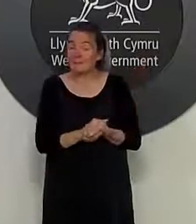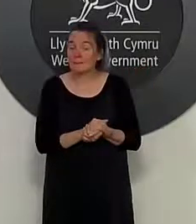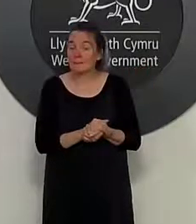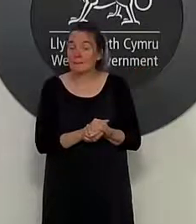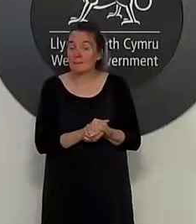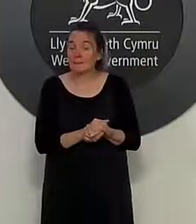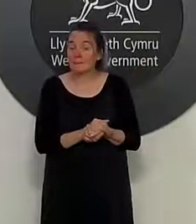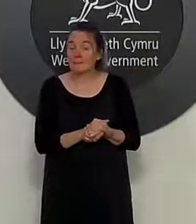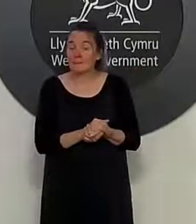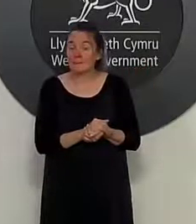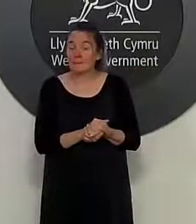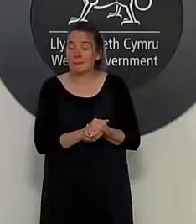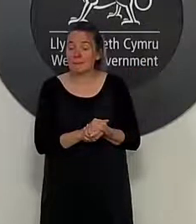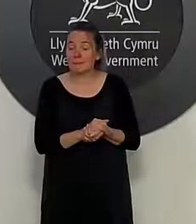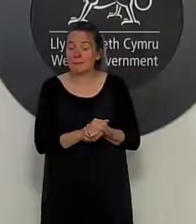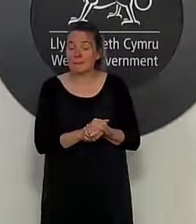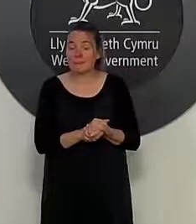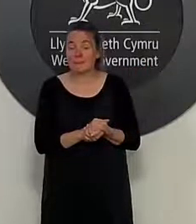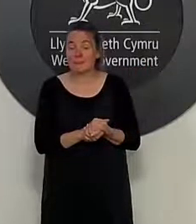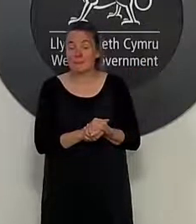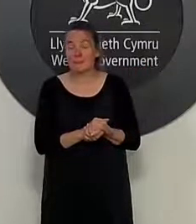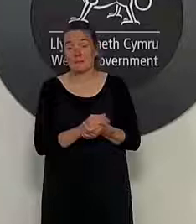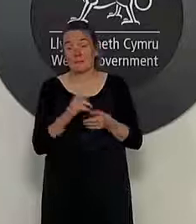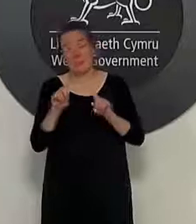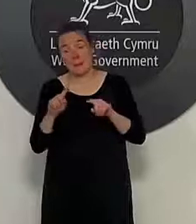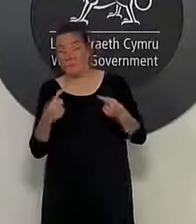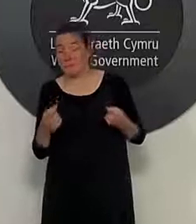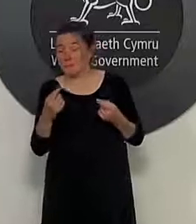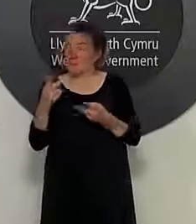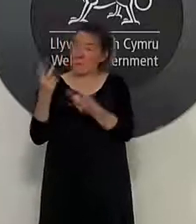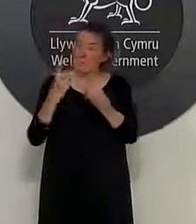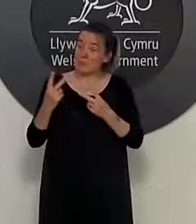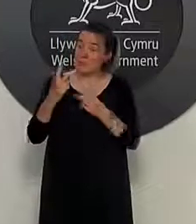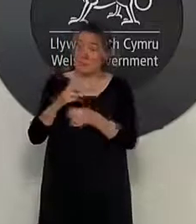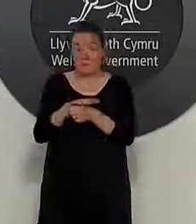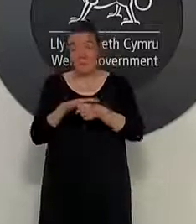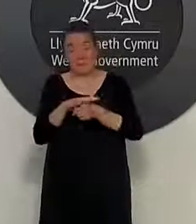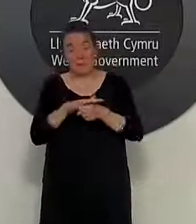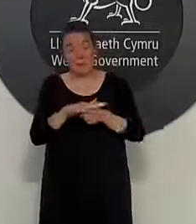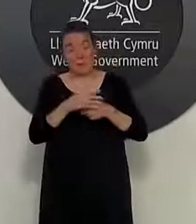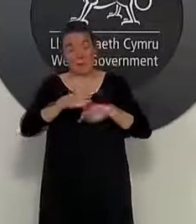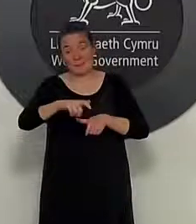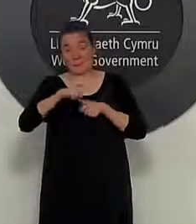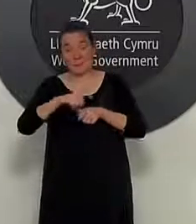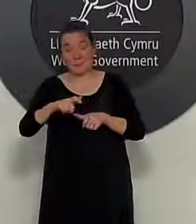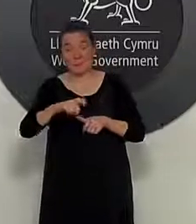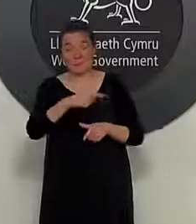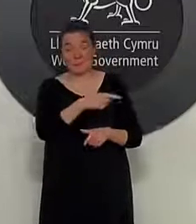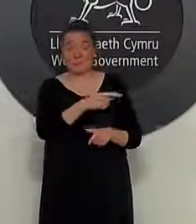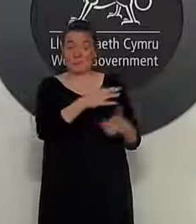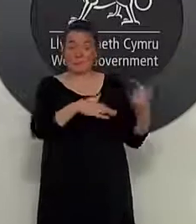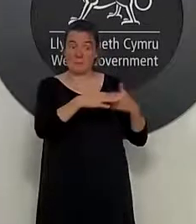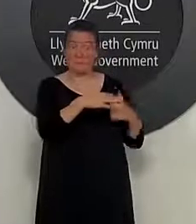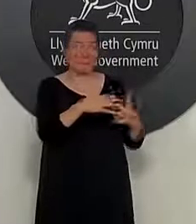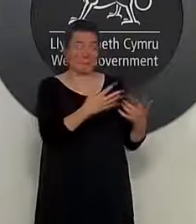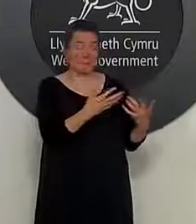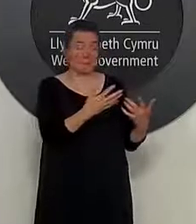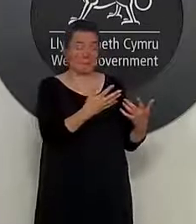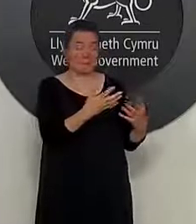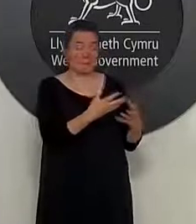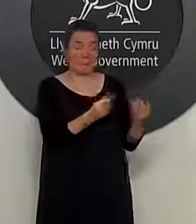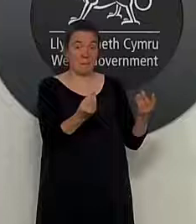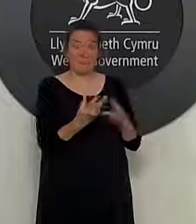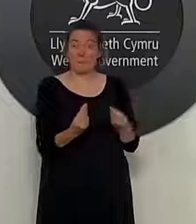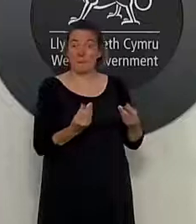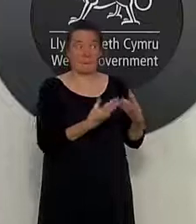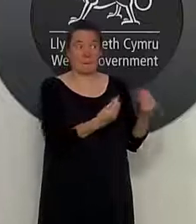it will be impossible ultimately even to sustain the tourism sector, because those communities won't be able to have